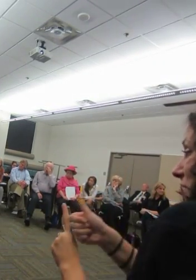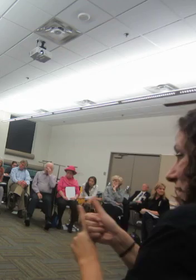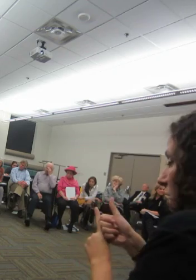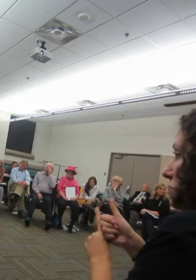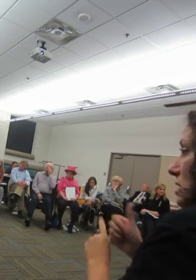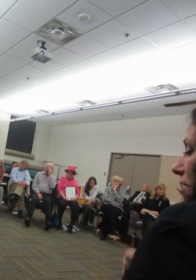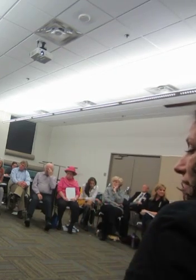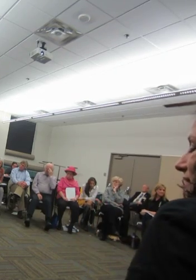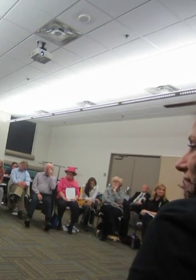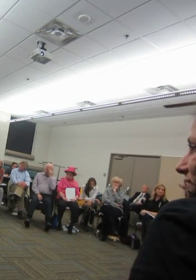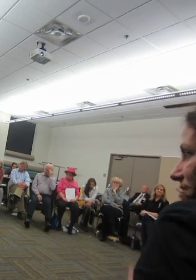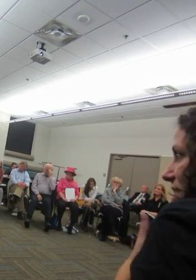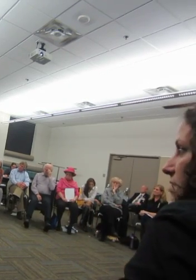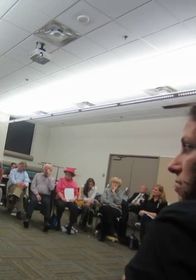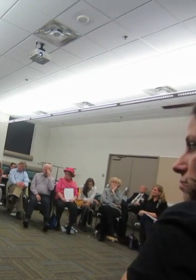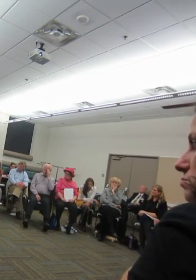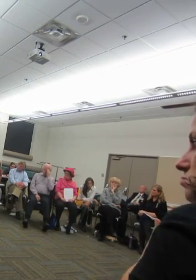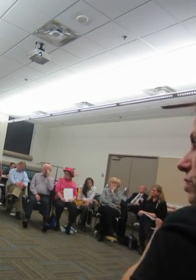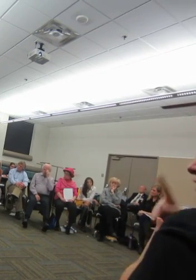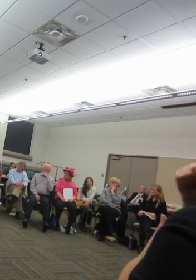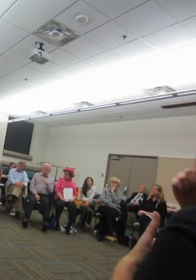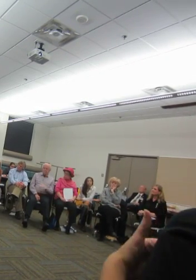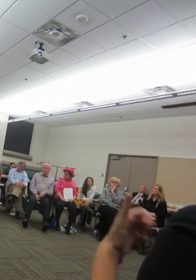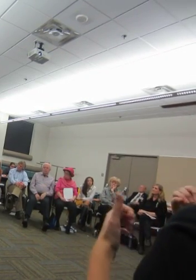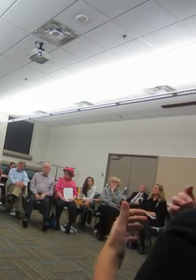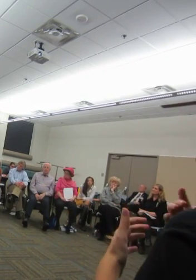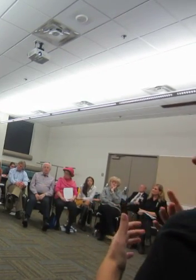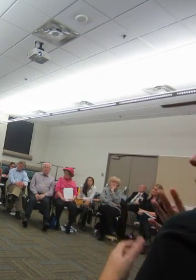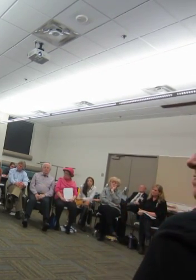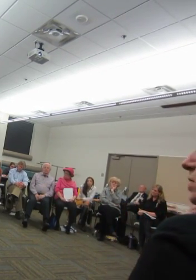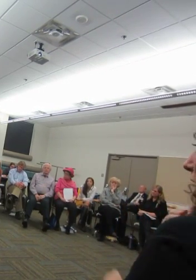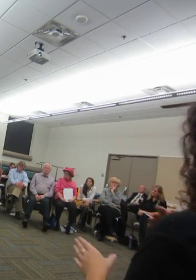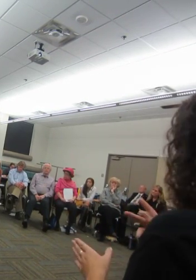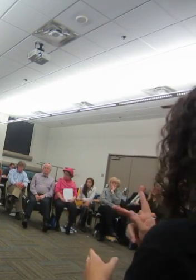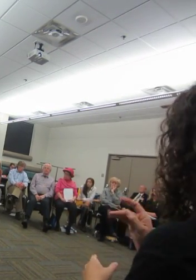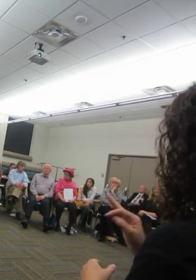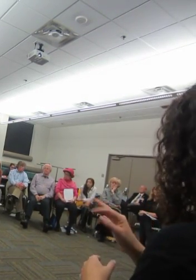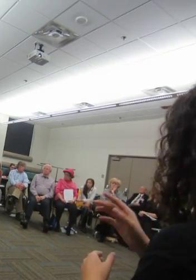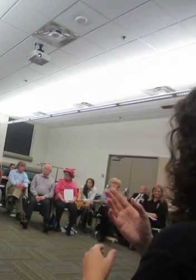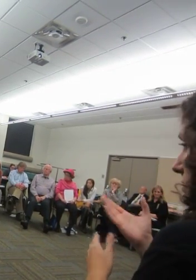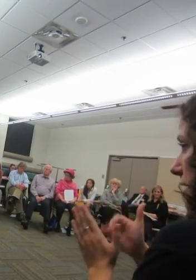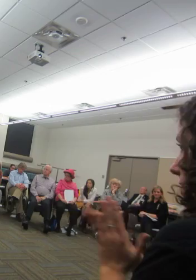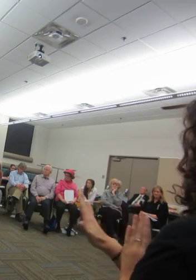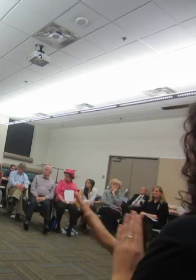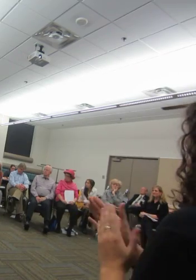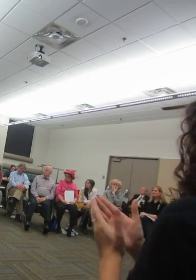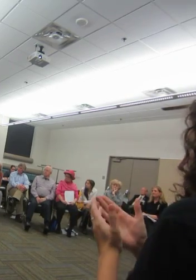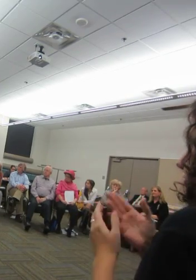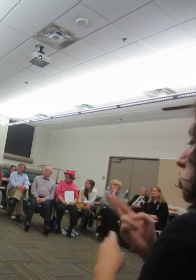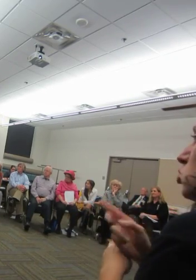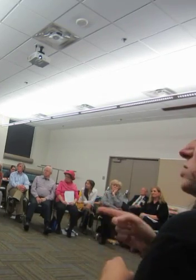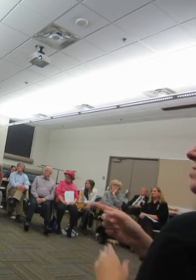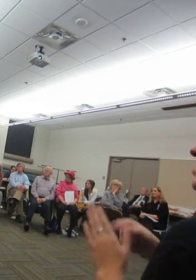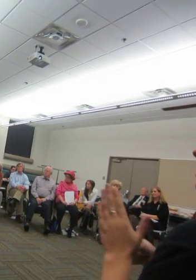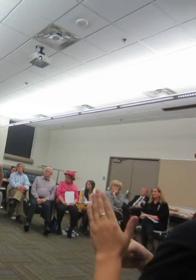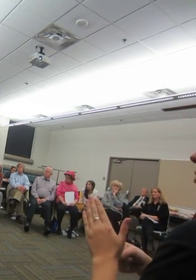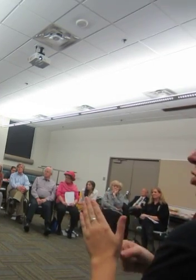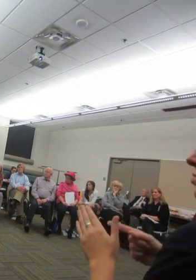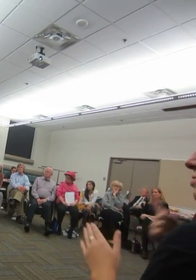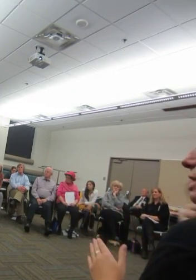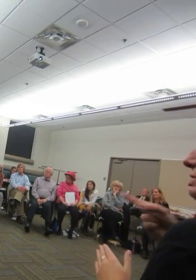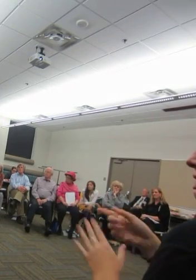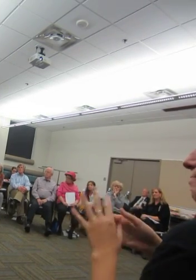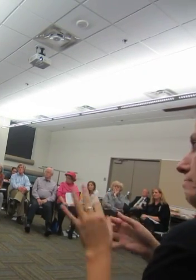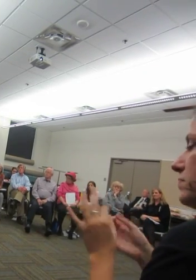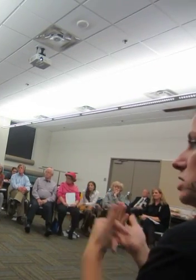with that experience. Again, just using Keith as an example because he spoke tonight and talked about his mental illness. And